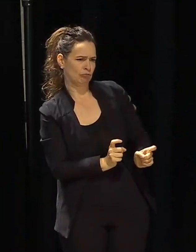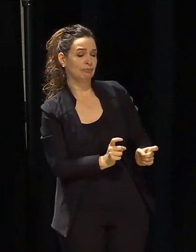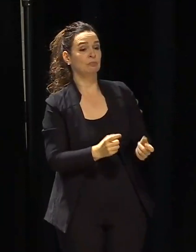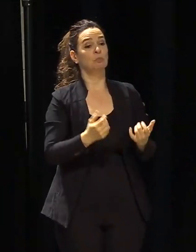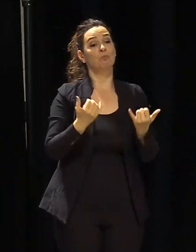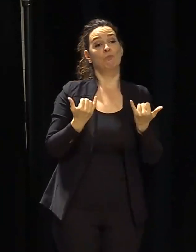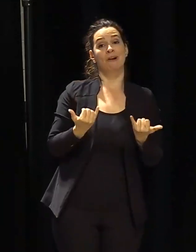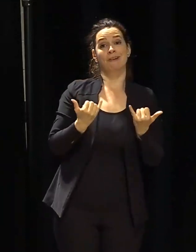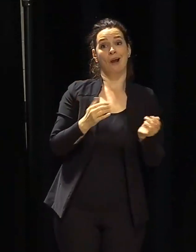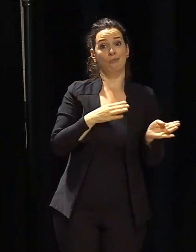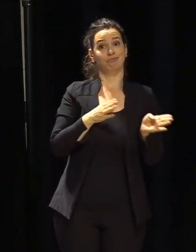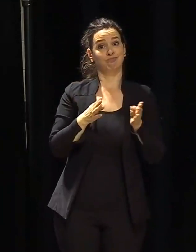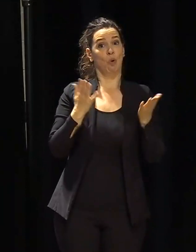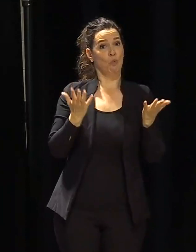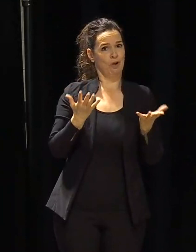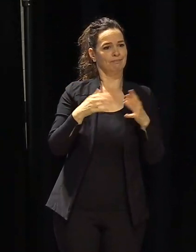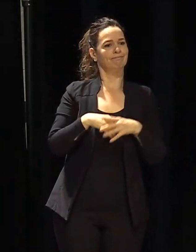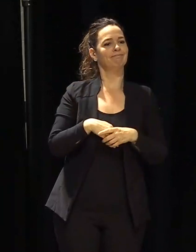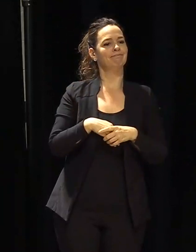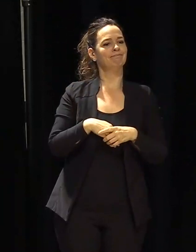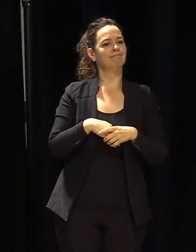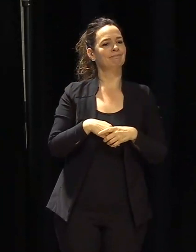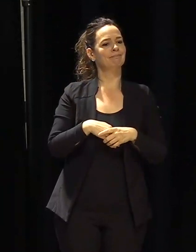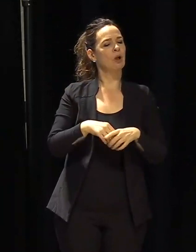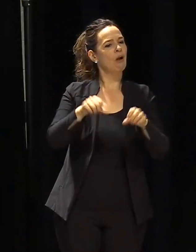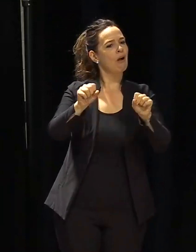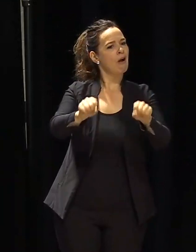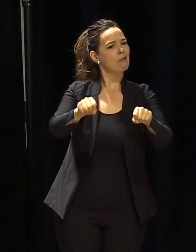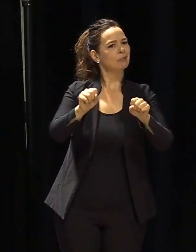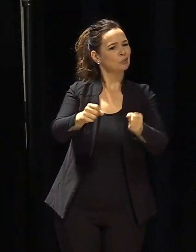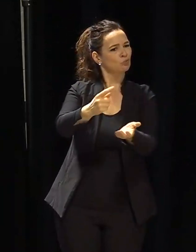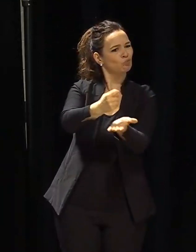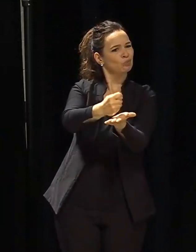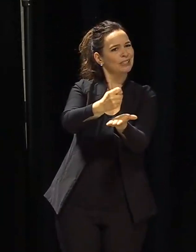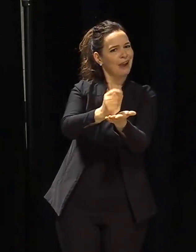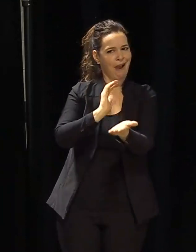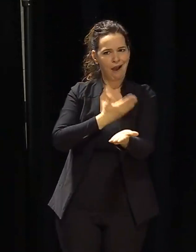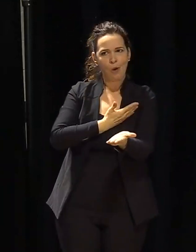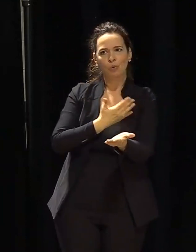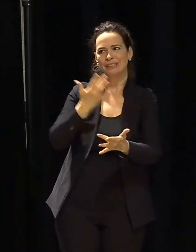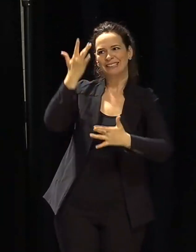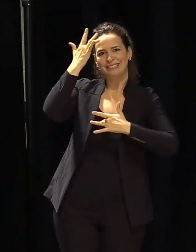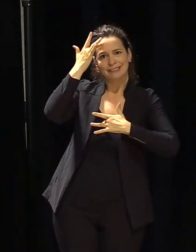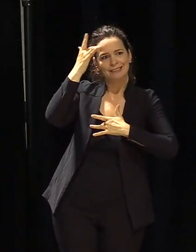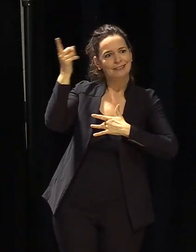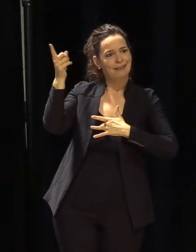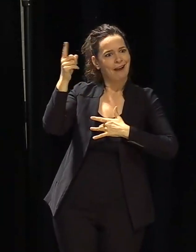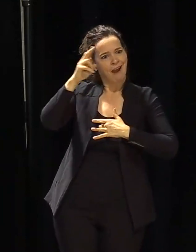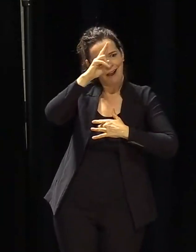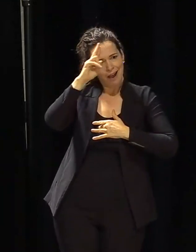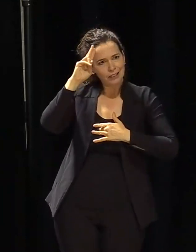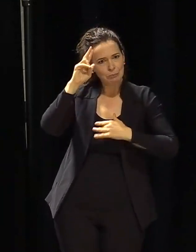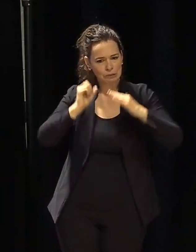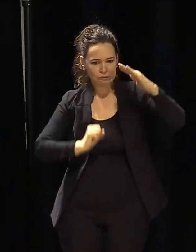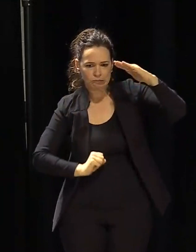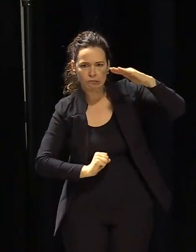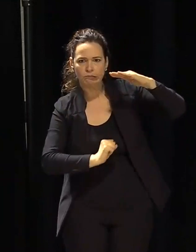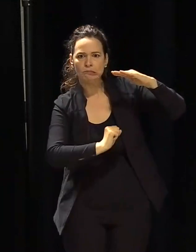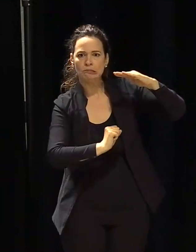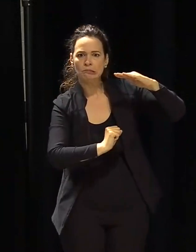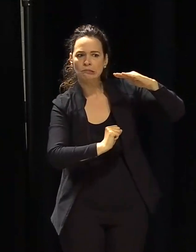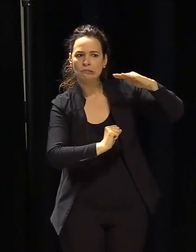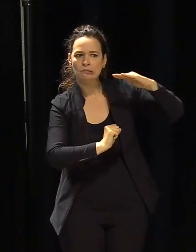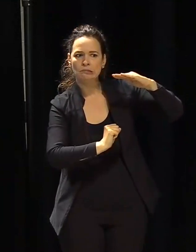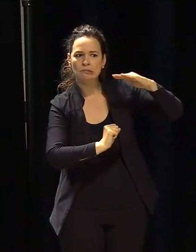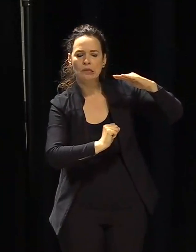about the ability to treat our sick, hospital rates. I think you heard from the governor today. That's kind of the